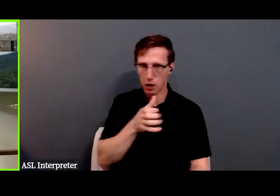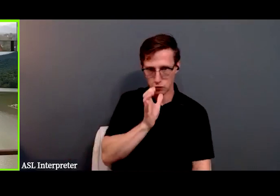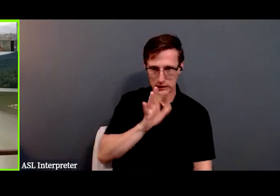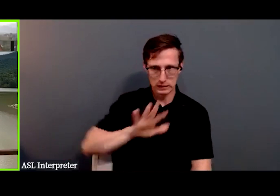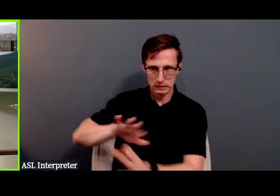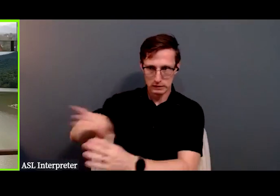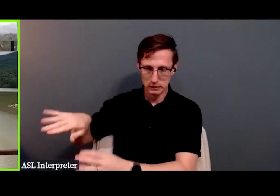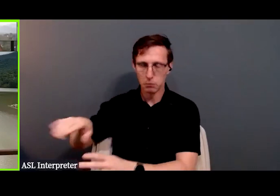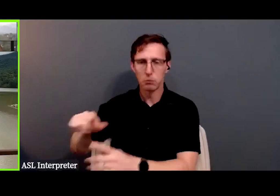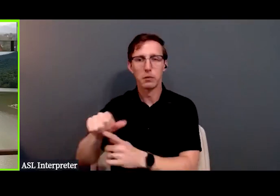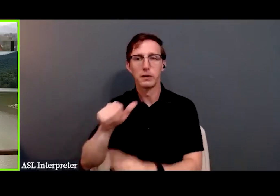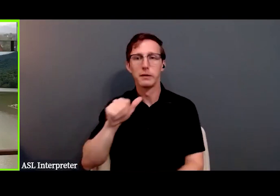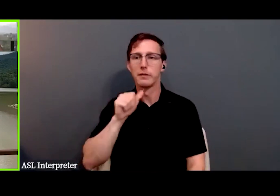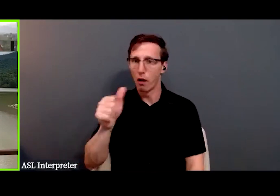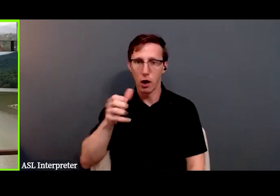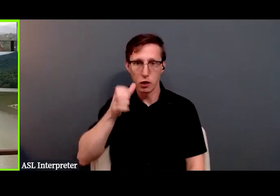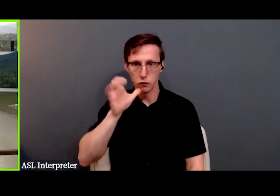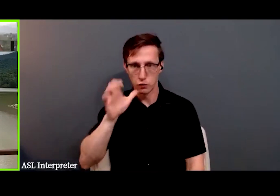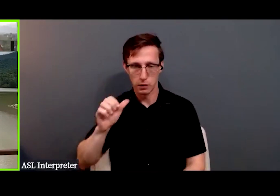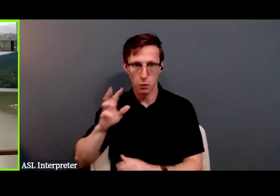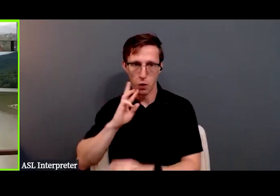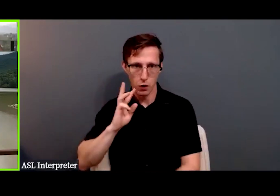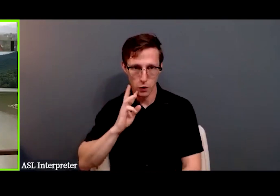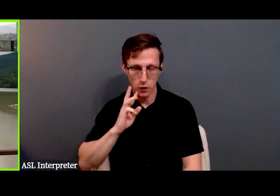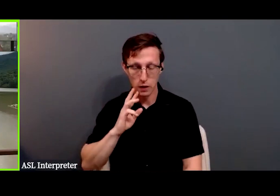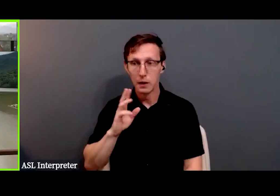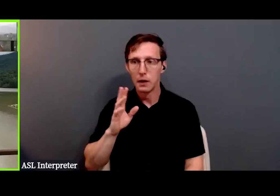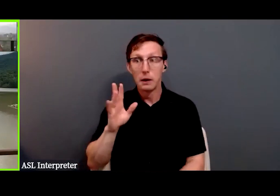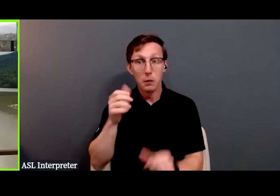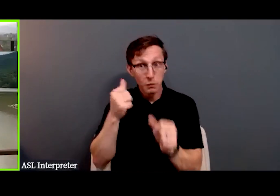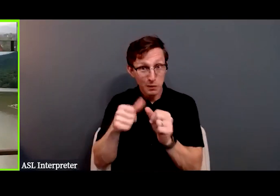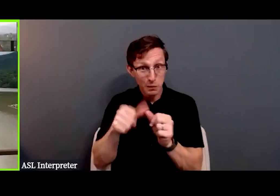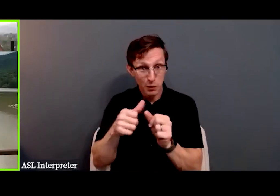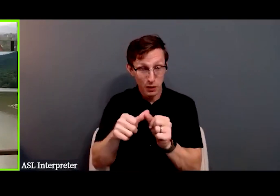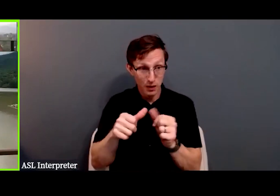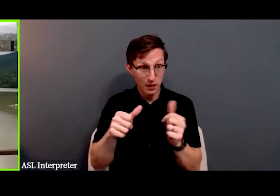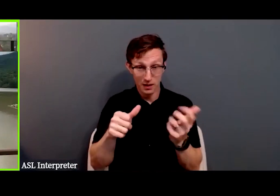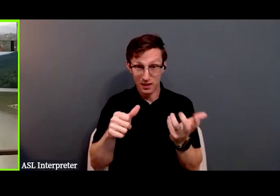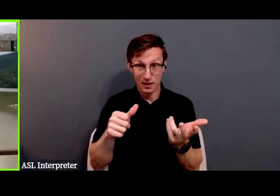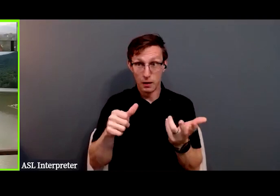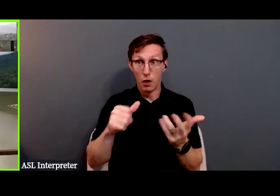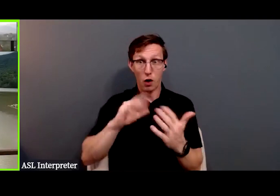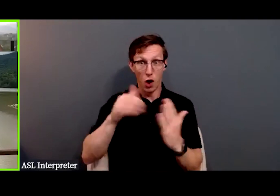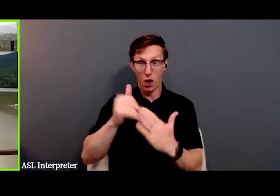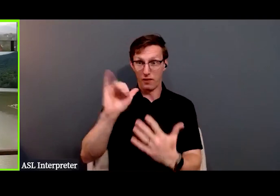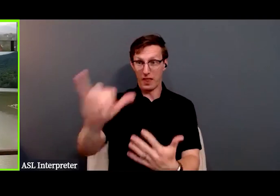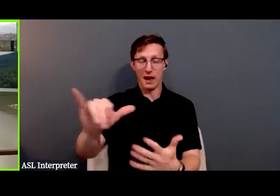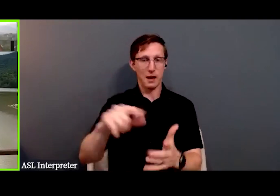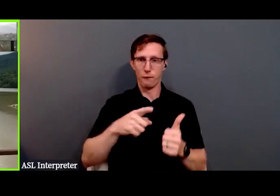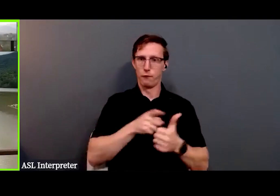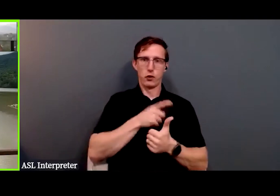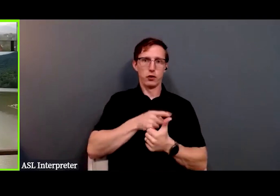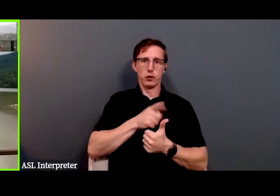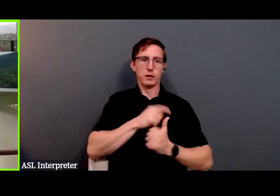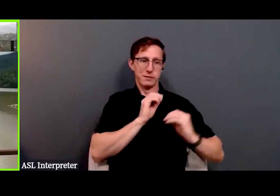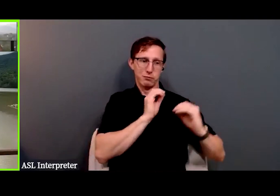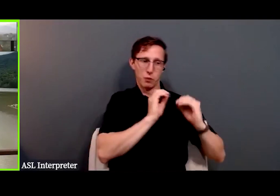system. But I'll remind everybody, none of that can happen until the distribution system is repaired. So these things are happening concurrently.